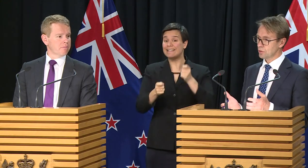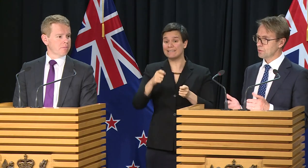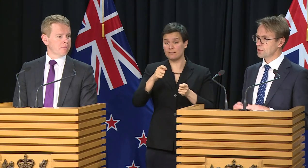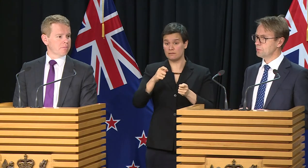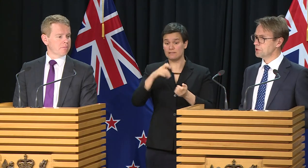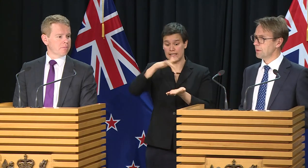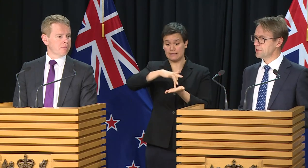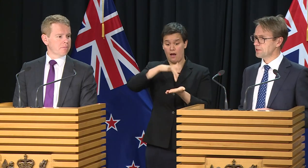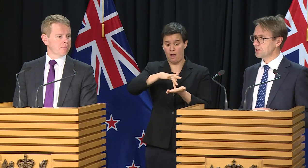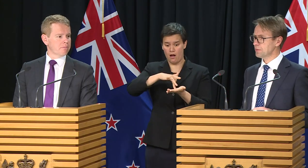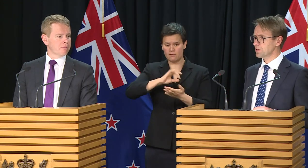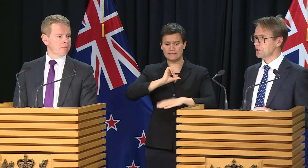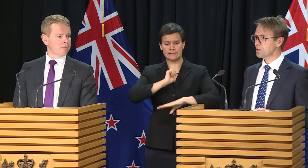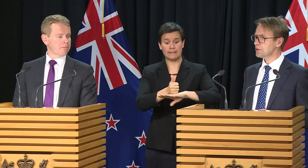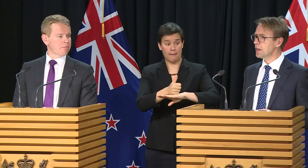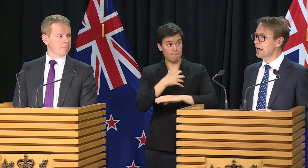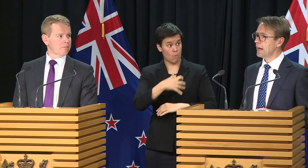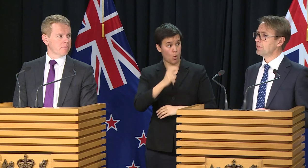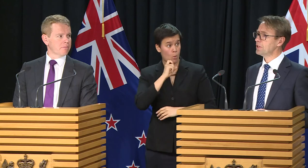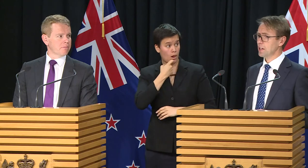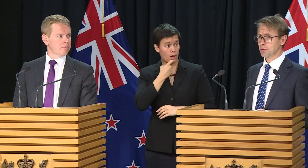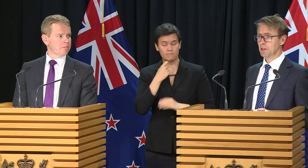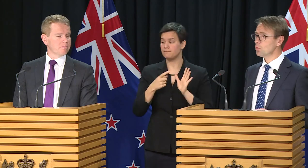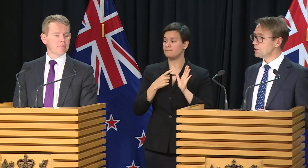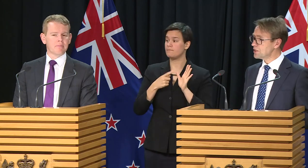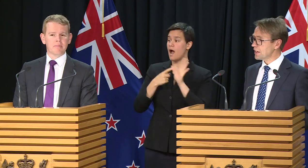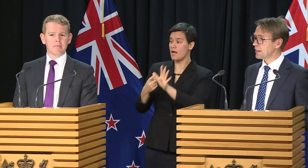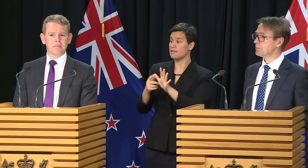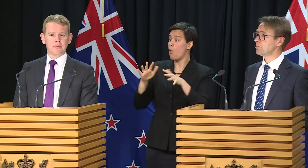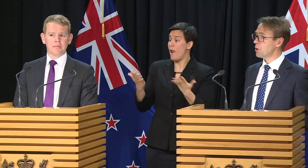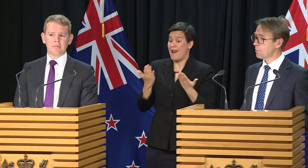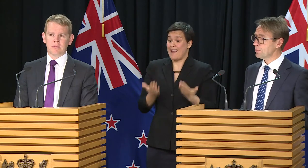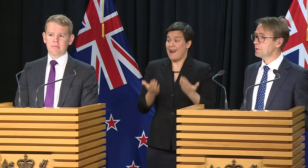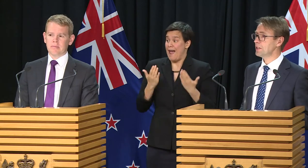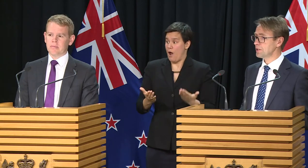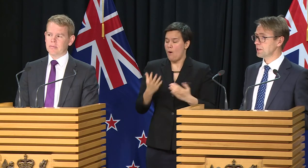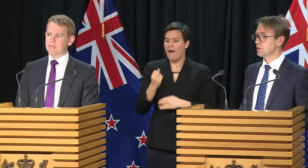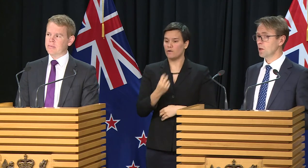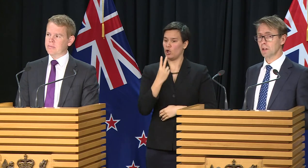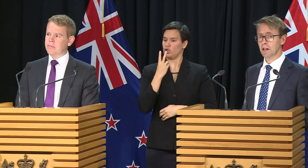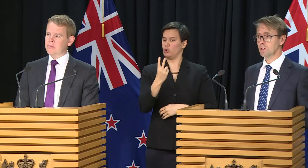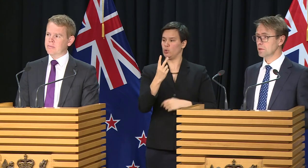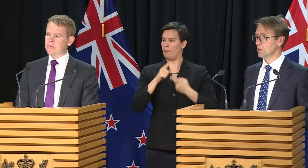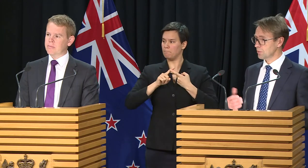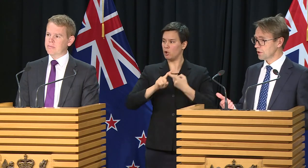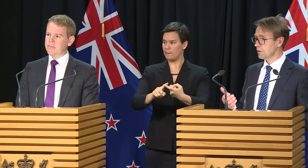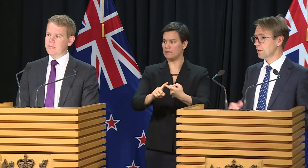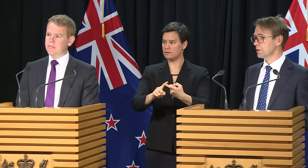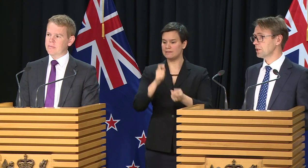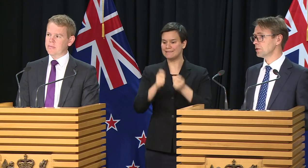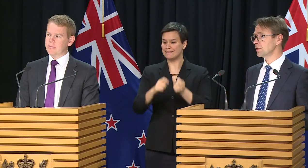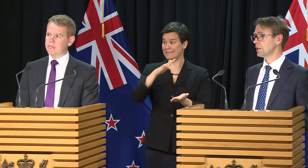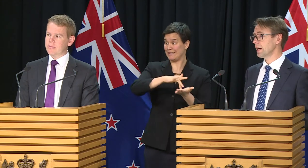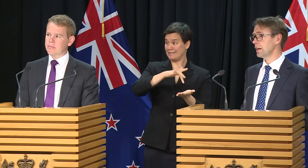the two community-based assessment centres, and the DHB will be standing up some pop-up testing as well, and once we know the locations